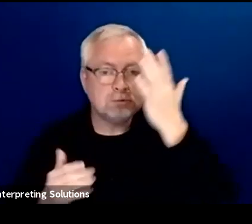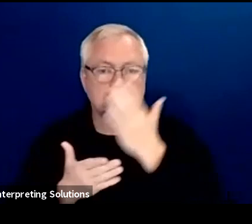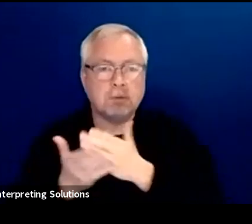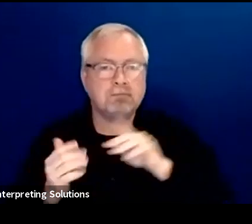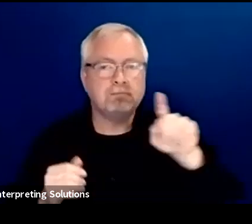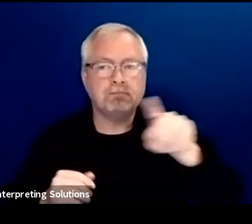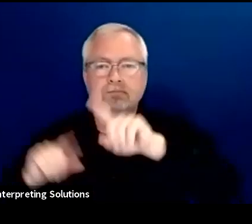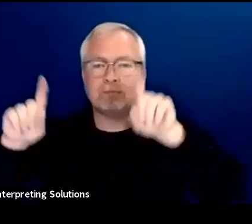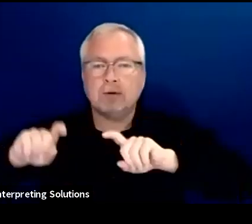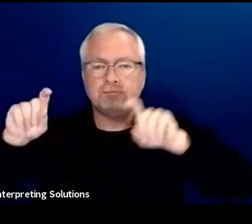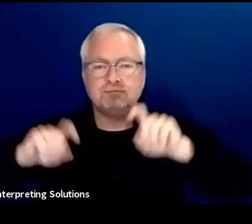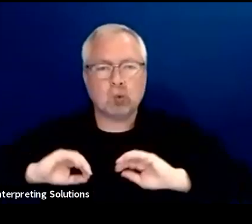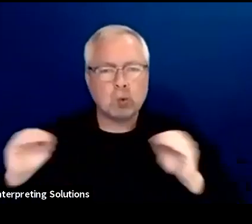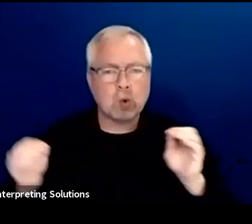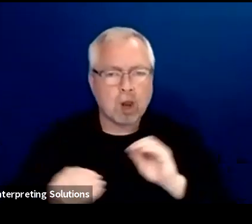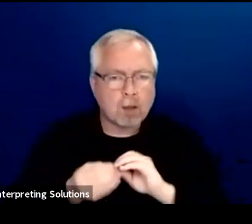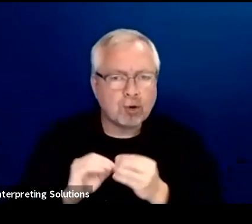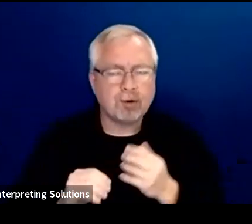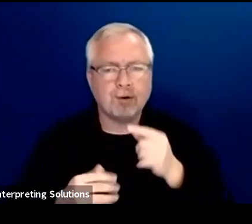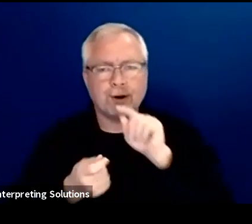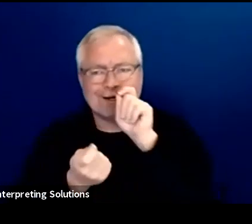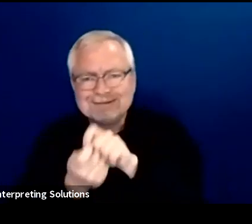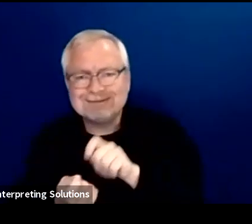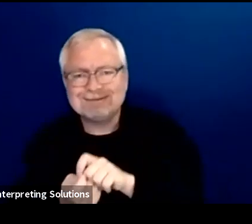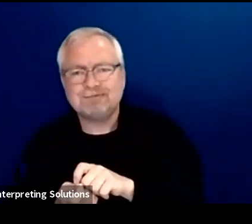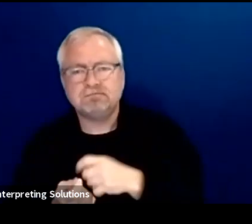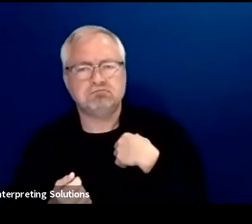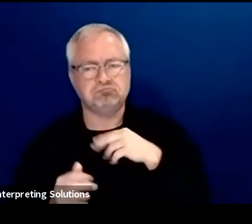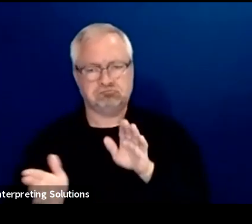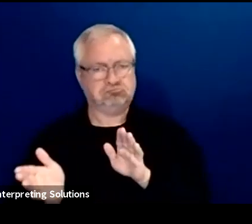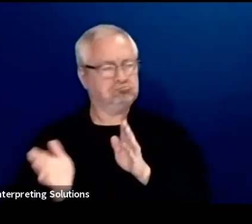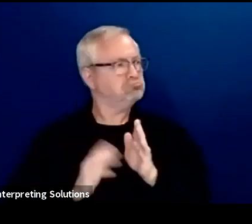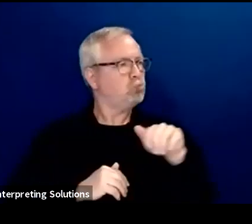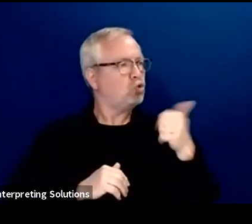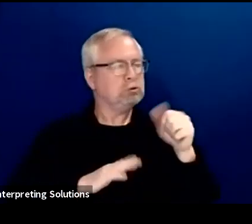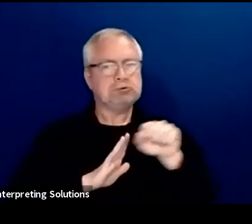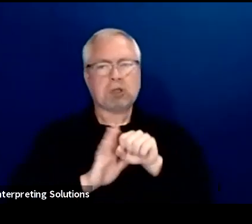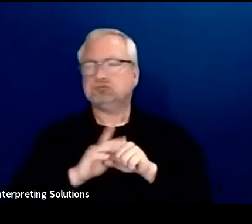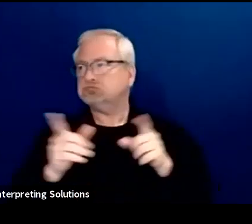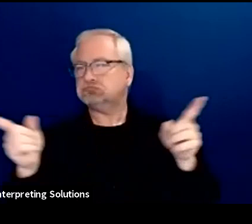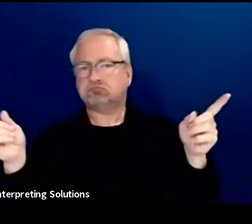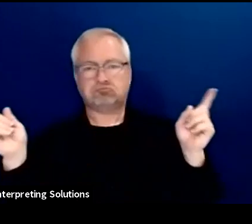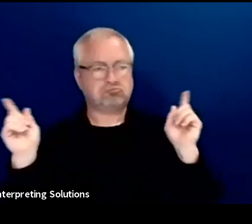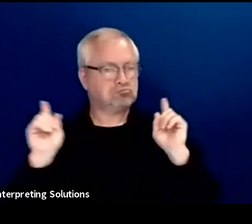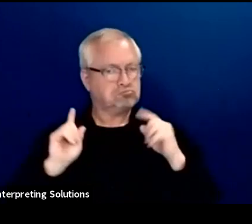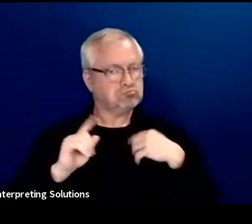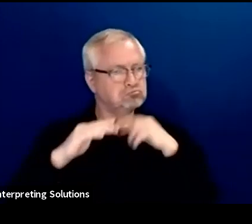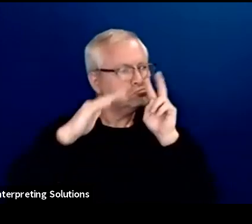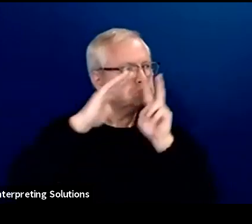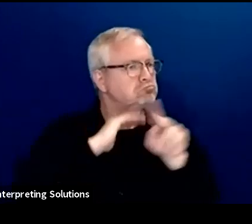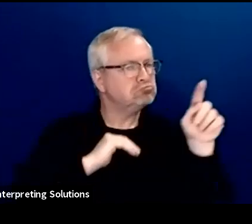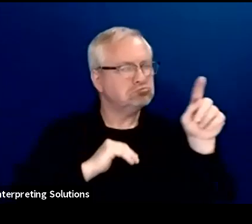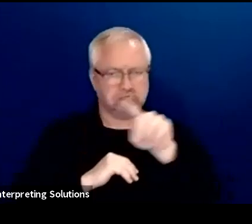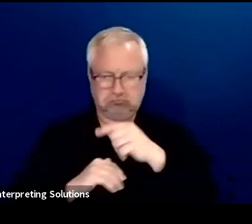the country, we're starting to get a pretty good picture in that. Thank you, sir.